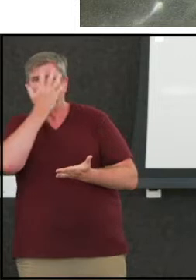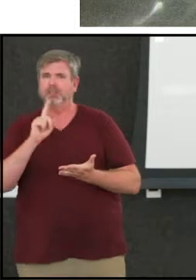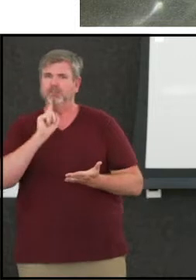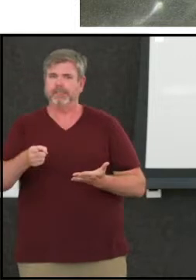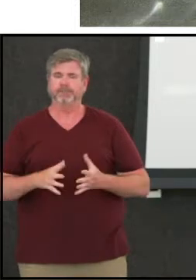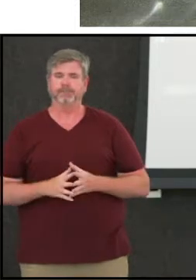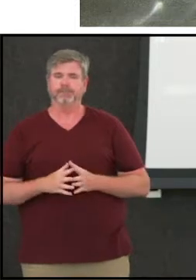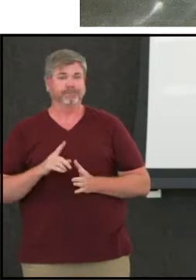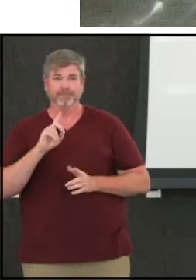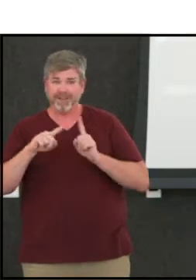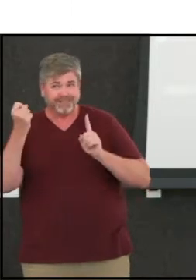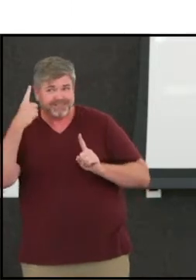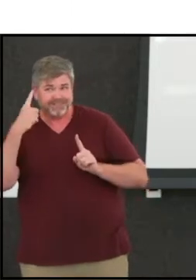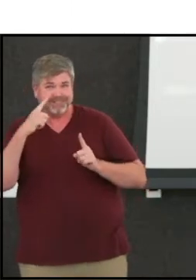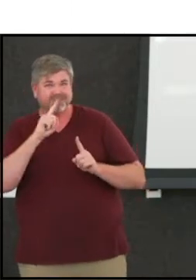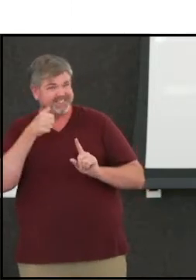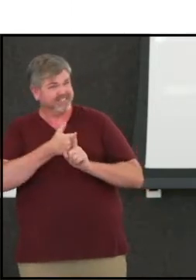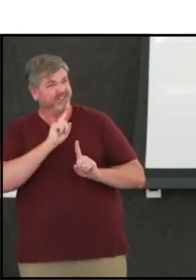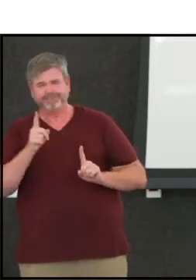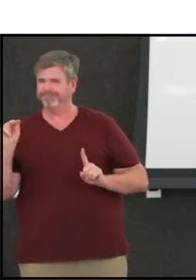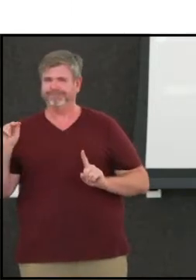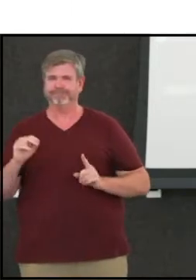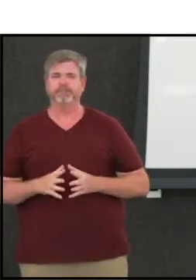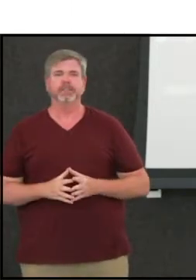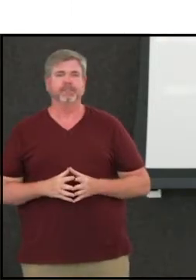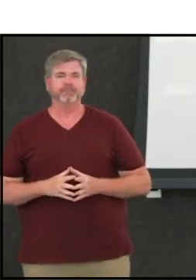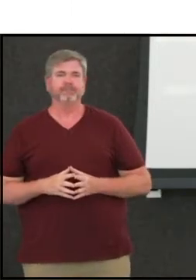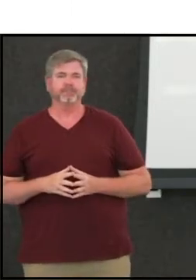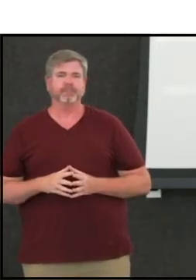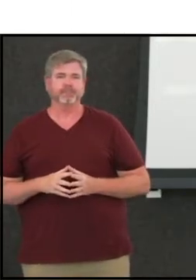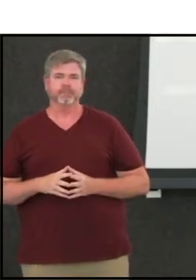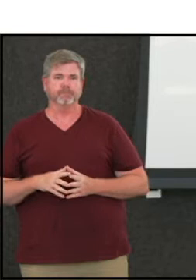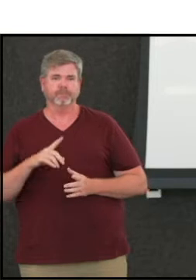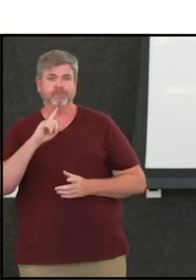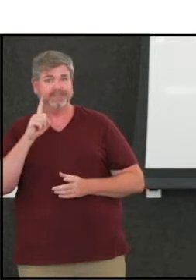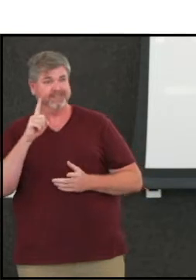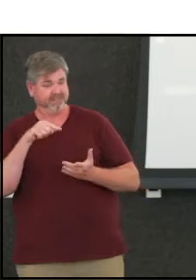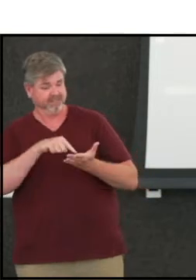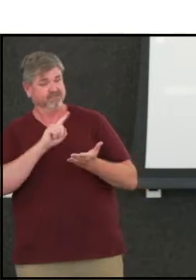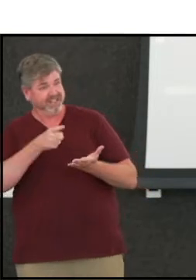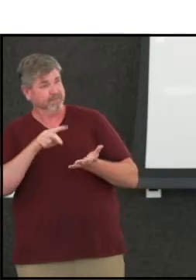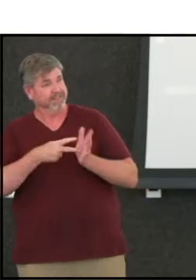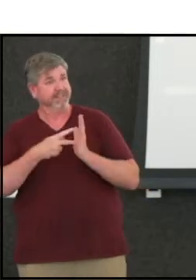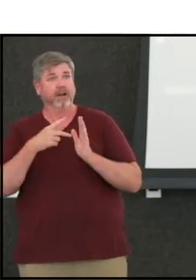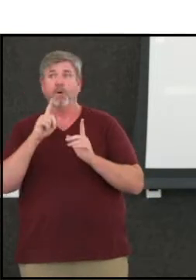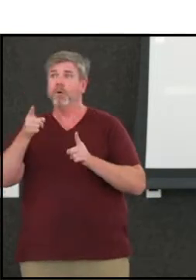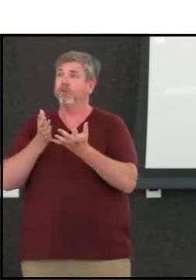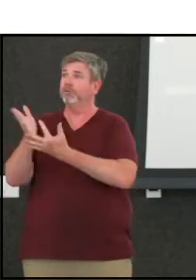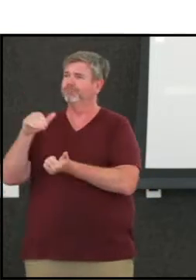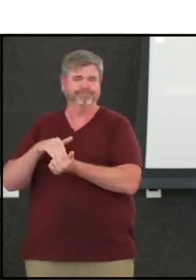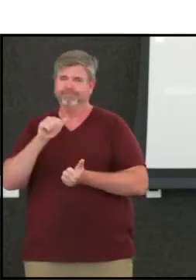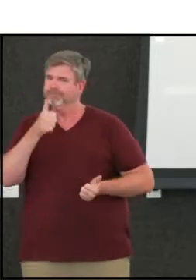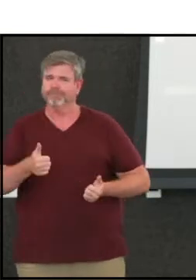fake. Next, please. These are some how these pills look like. So you